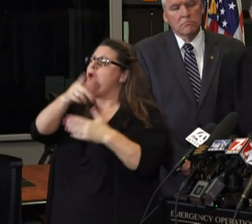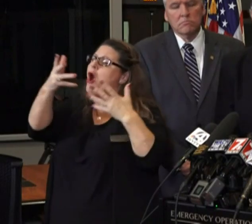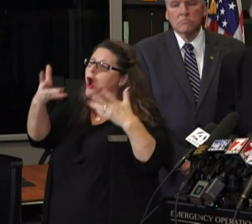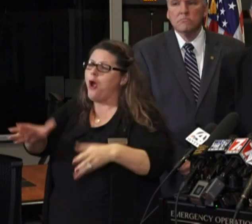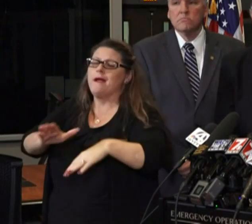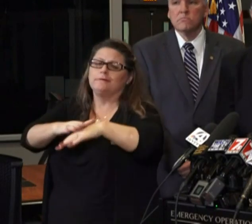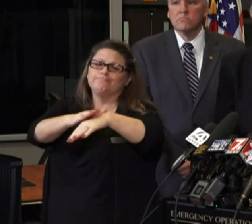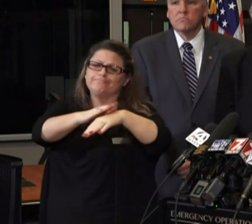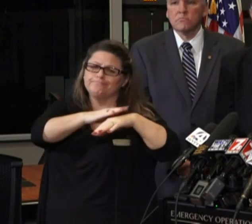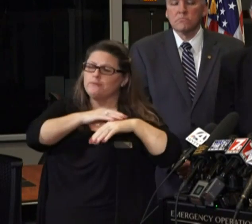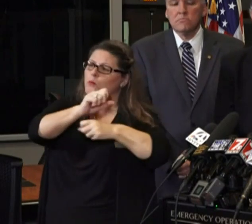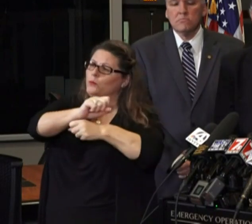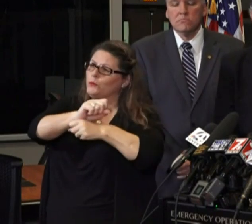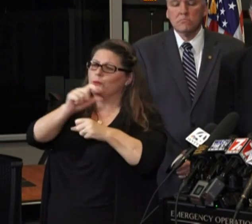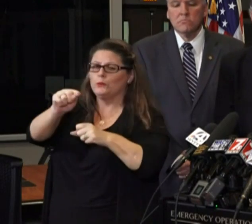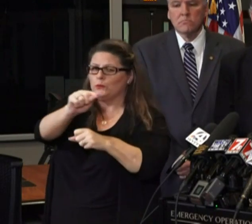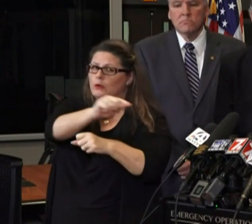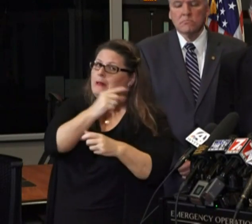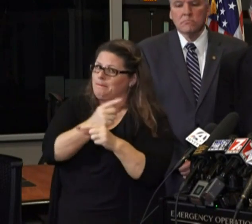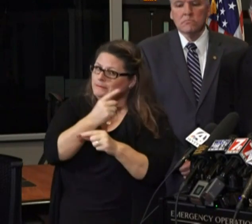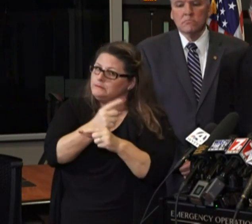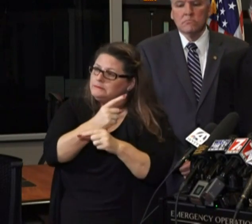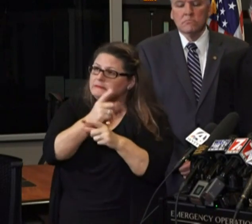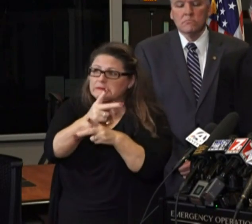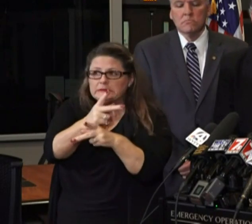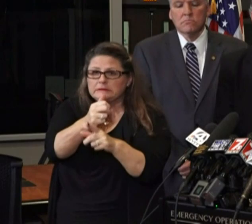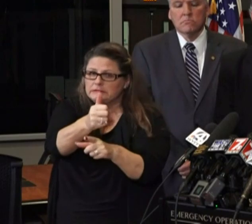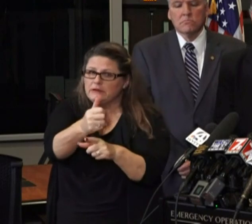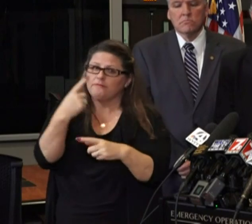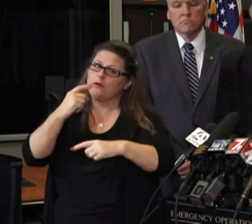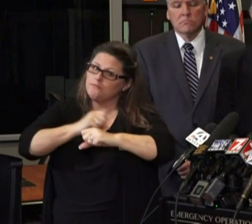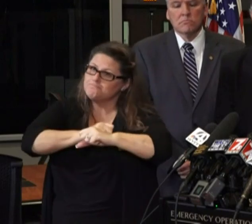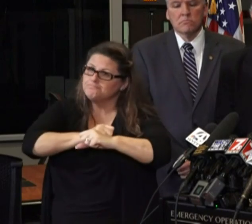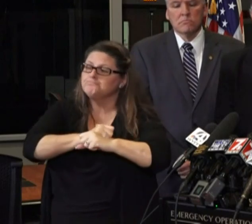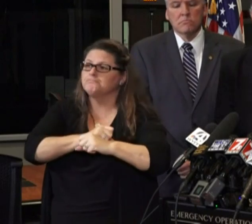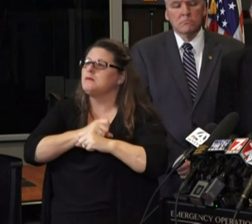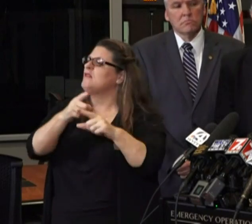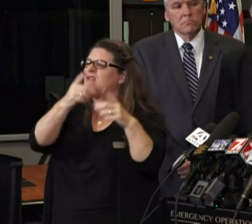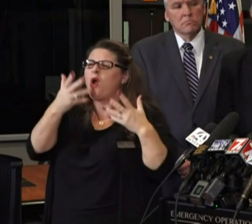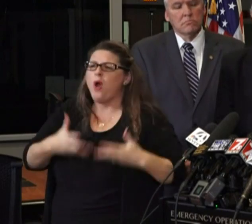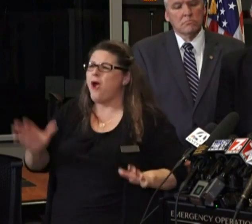were observing appropriate measures to protect themselves with personal protective equipment.